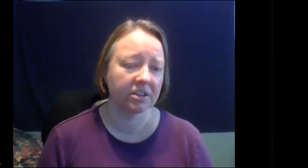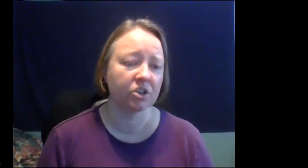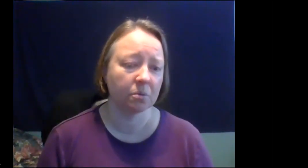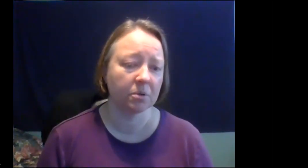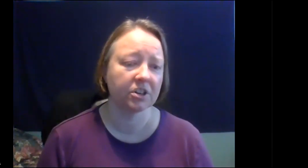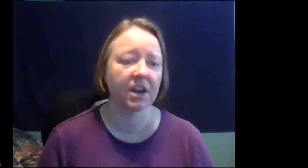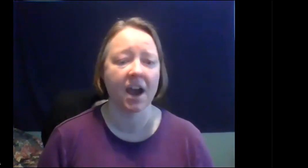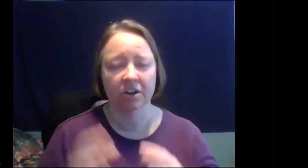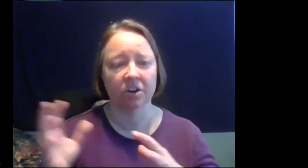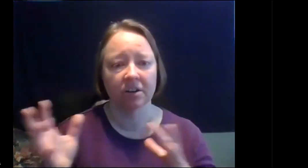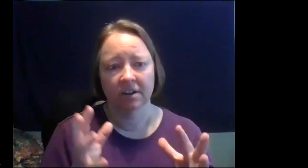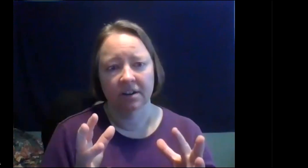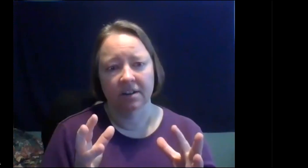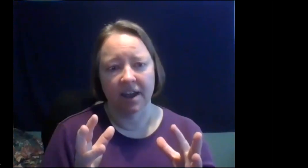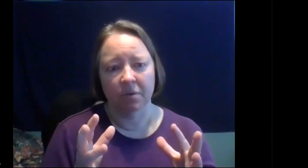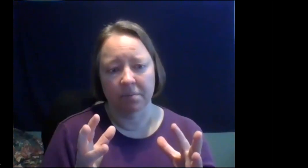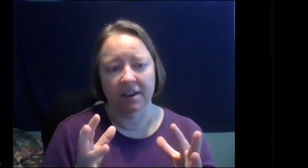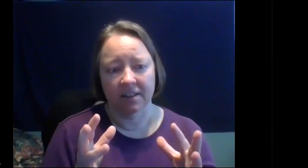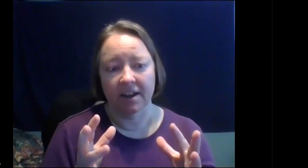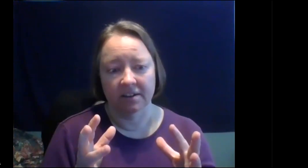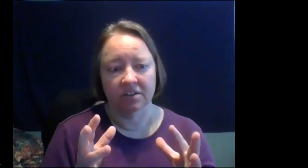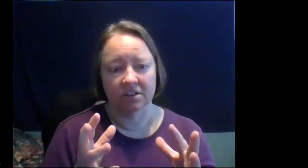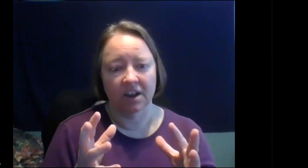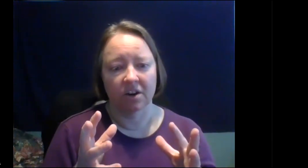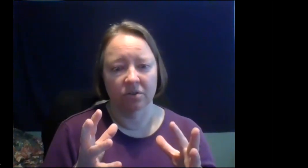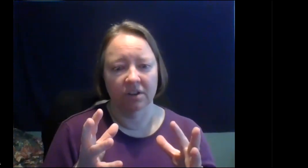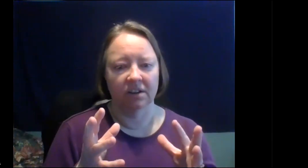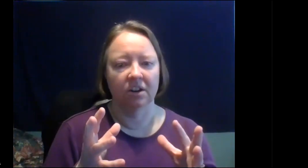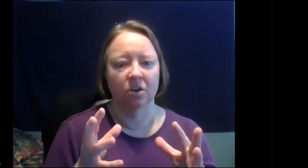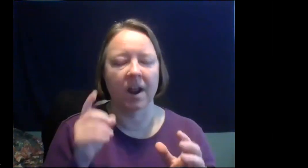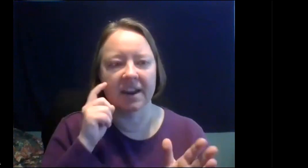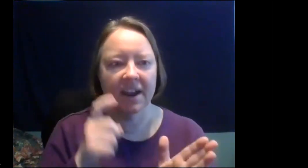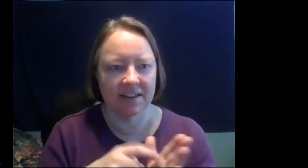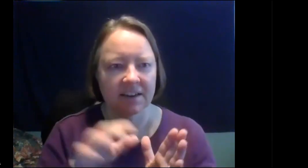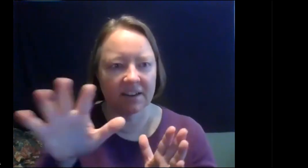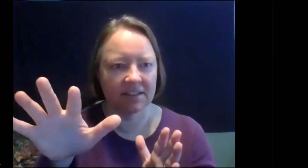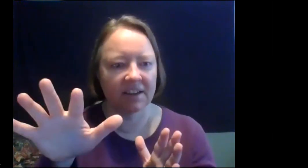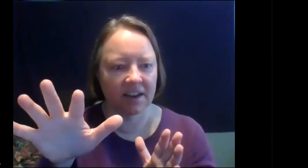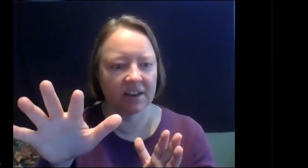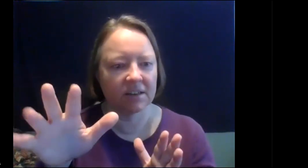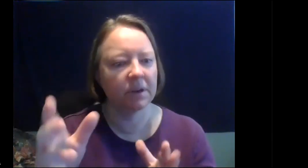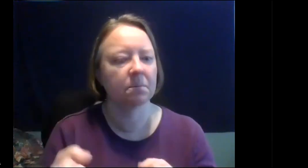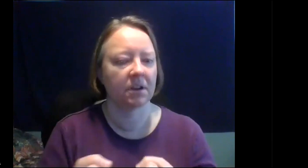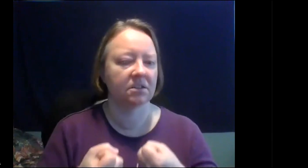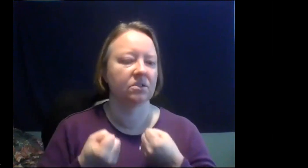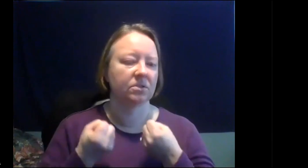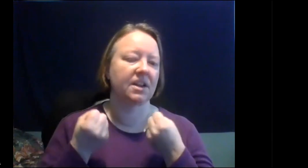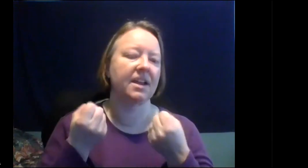as an interpreter to honor that with my clients, to not only, recognize it as they sign to me, but to sign